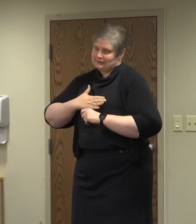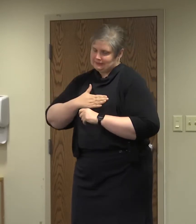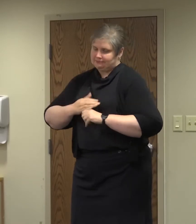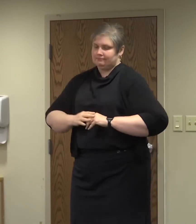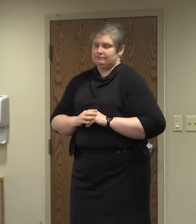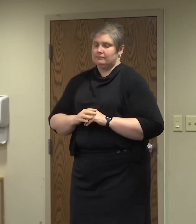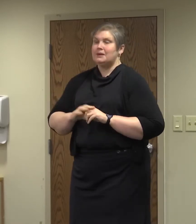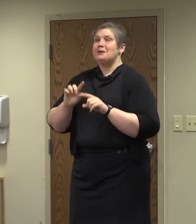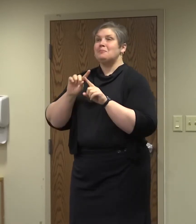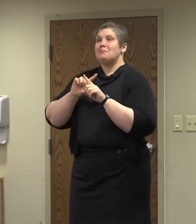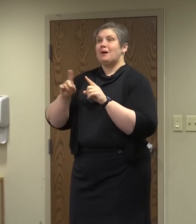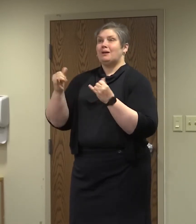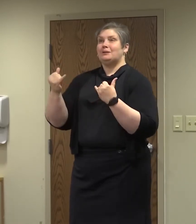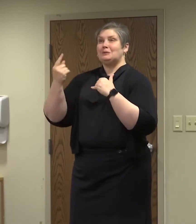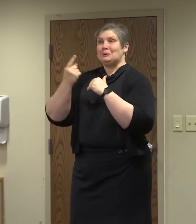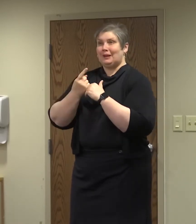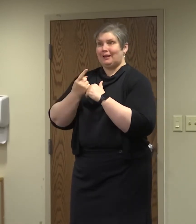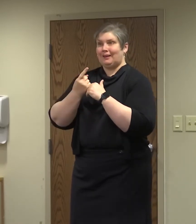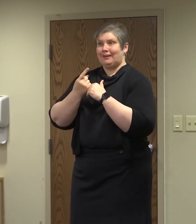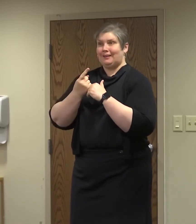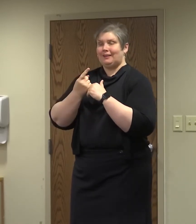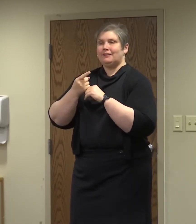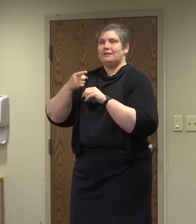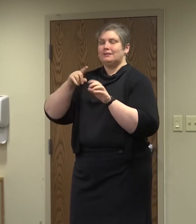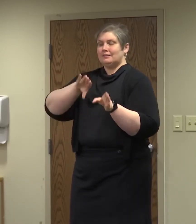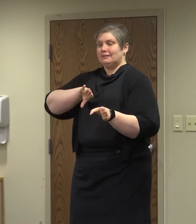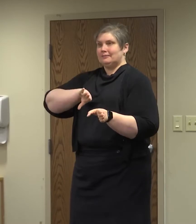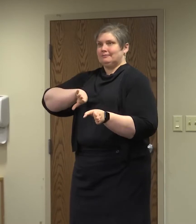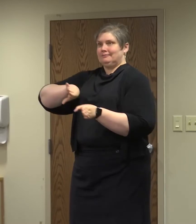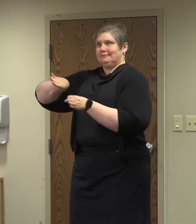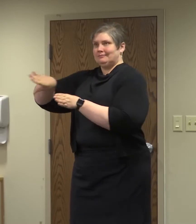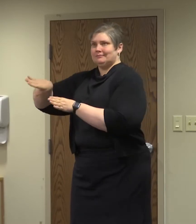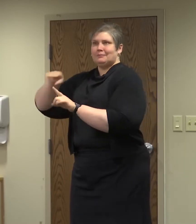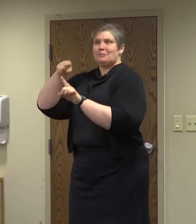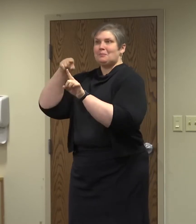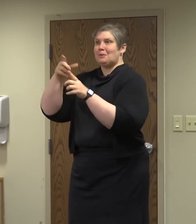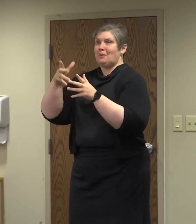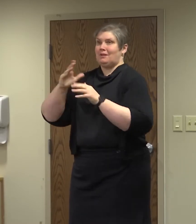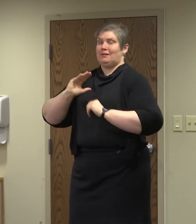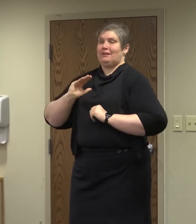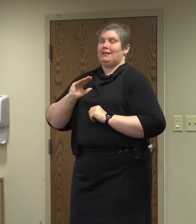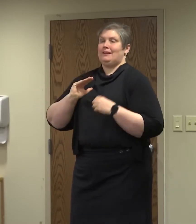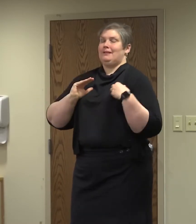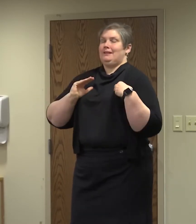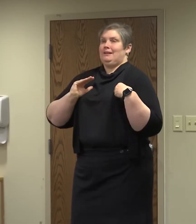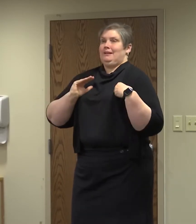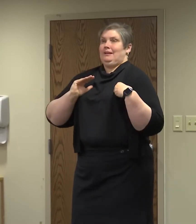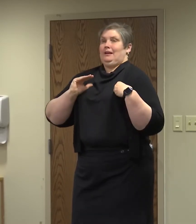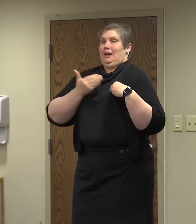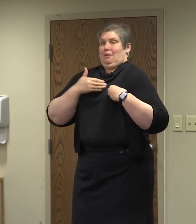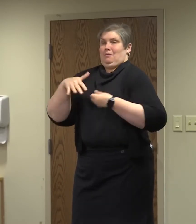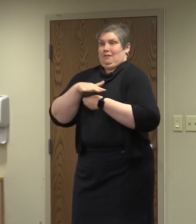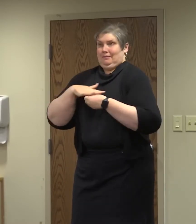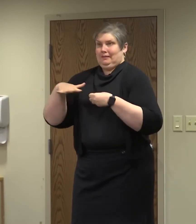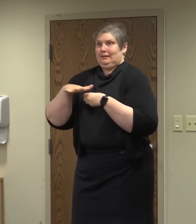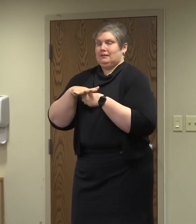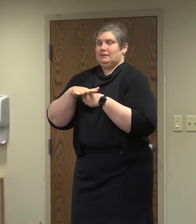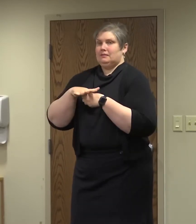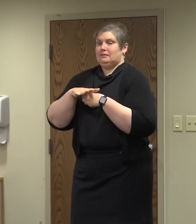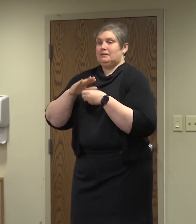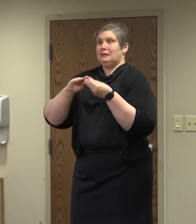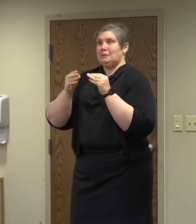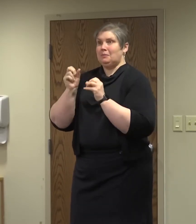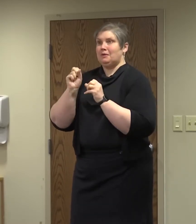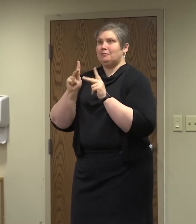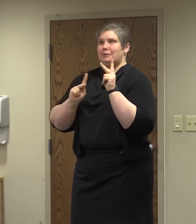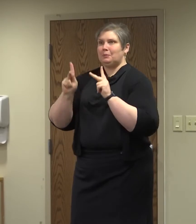to you because cases are dramatically surging in our area. Our healthcare workers are tired. Our hospitals are getting